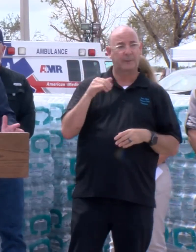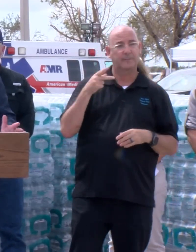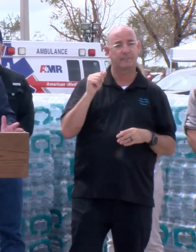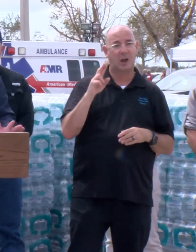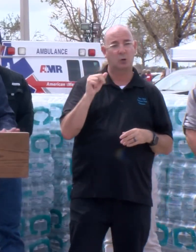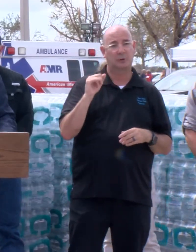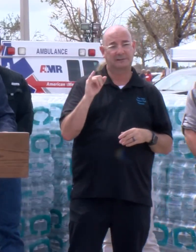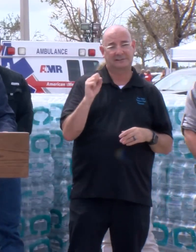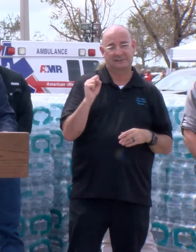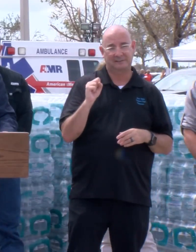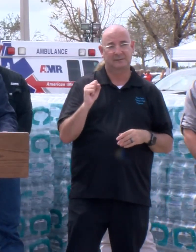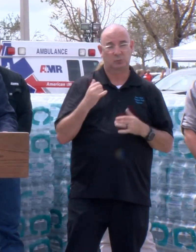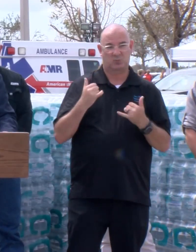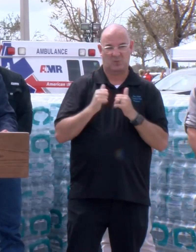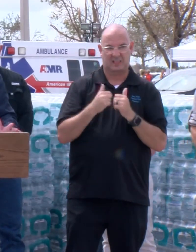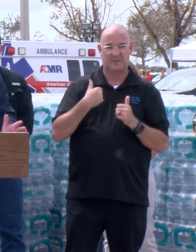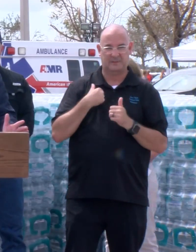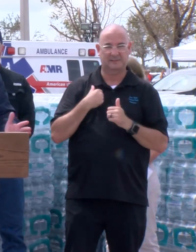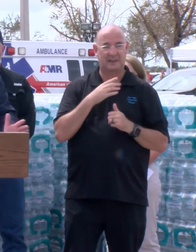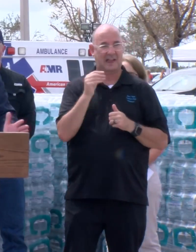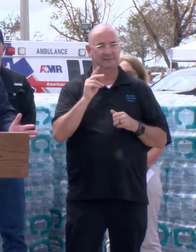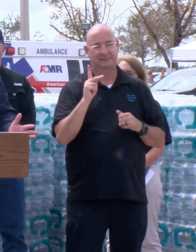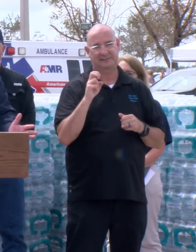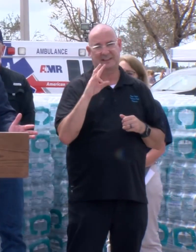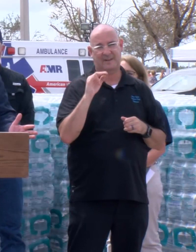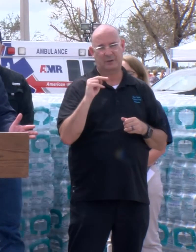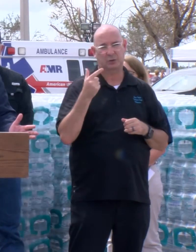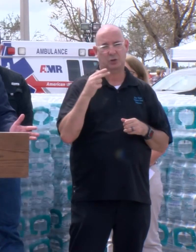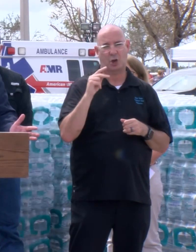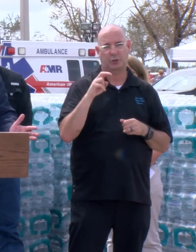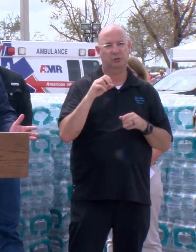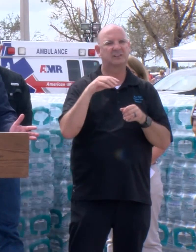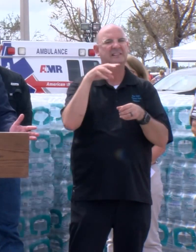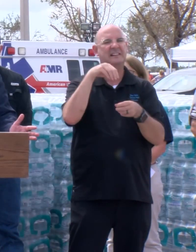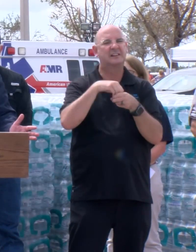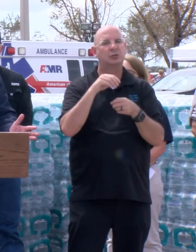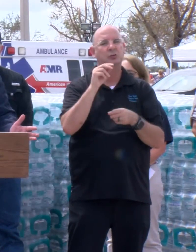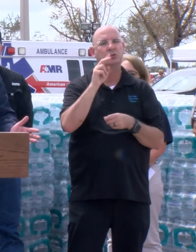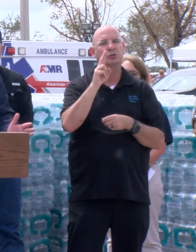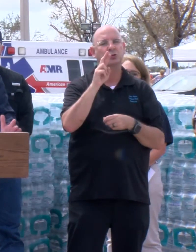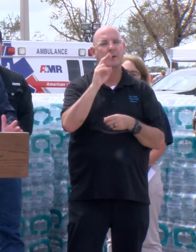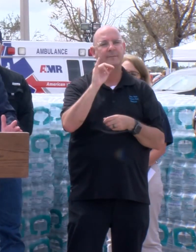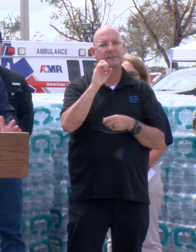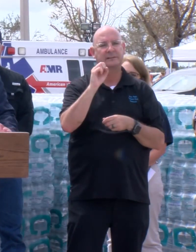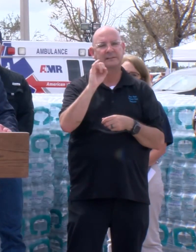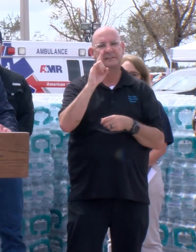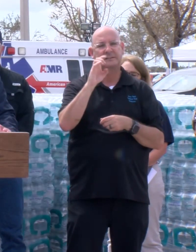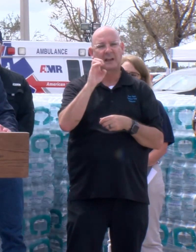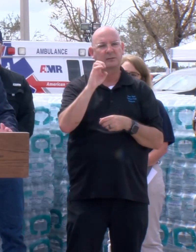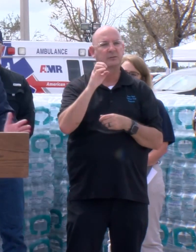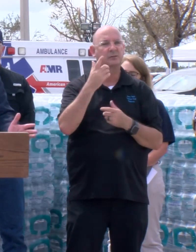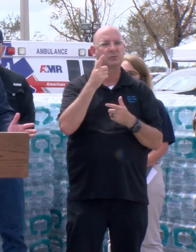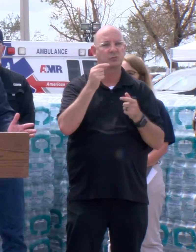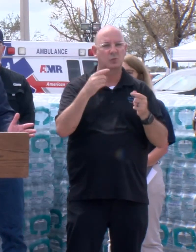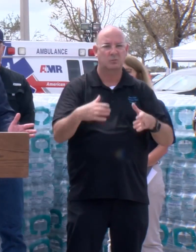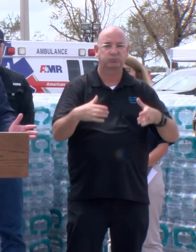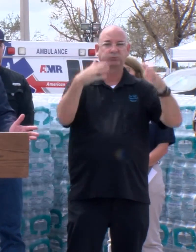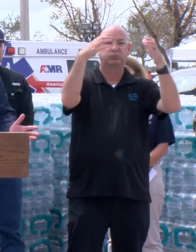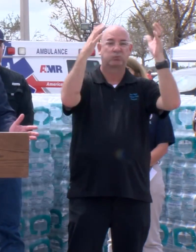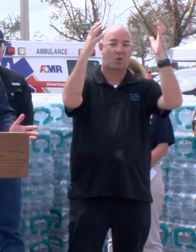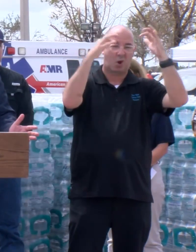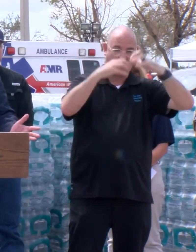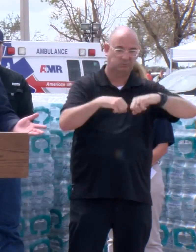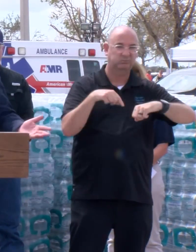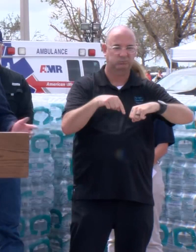Guthrie when the condo collapsed. And the problem with that was after the first however many 12 hours, any news you got was